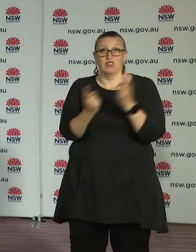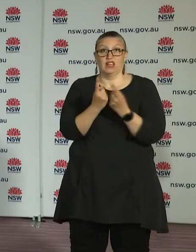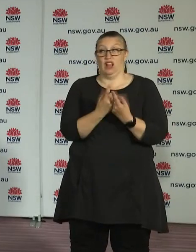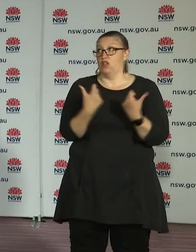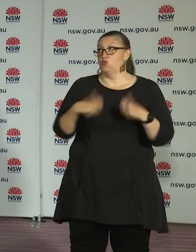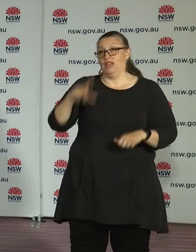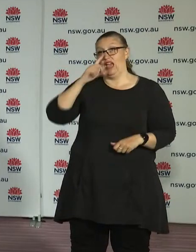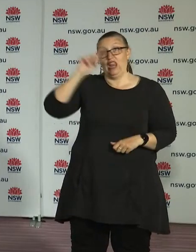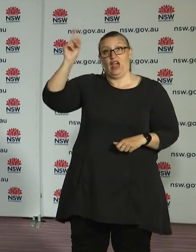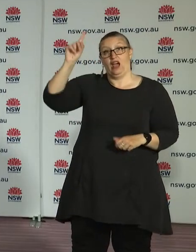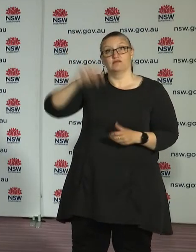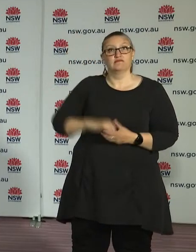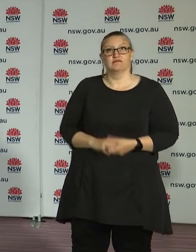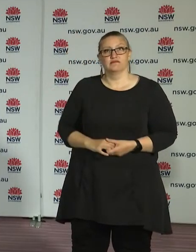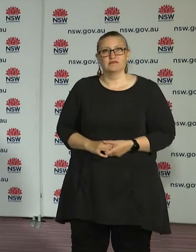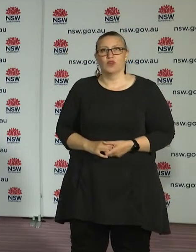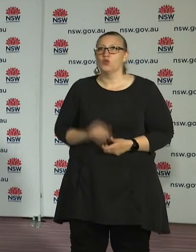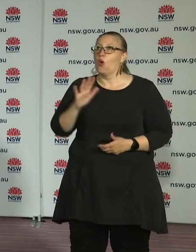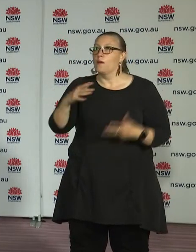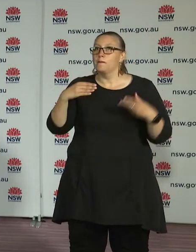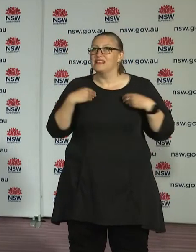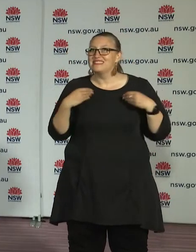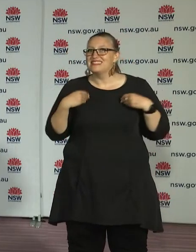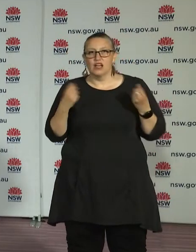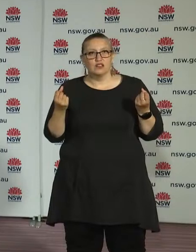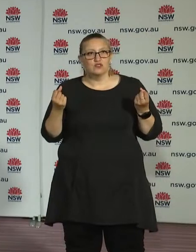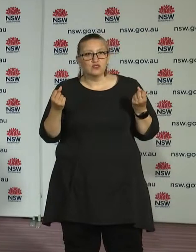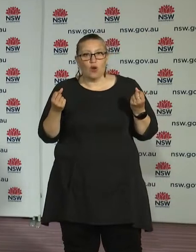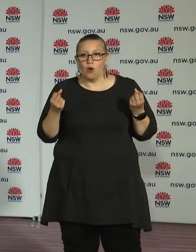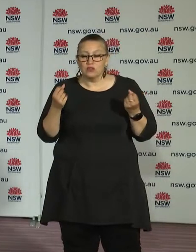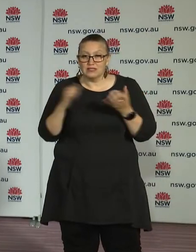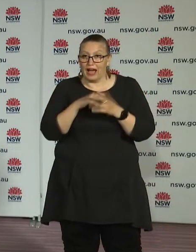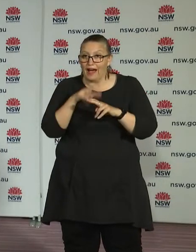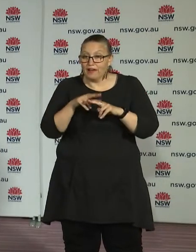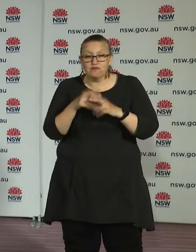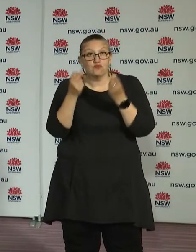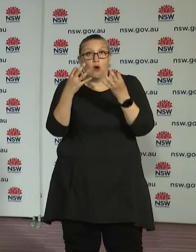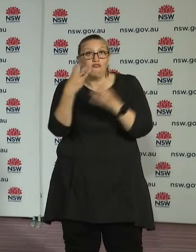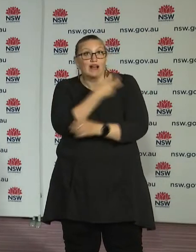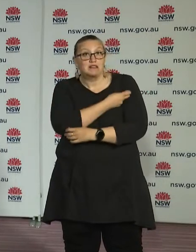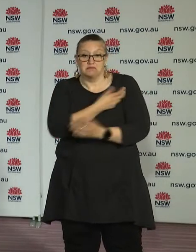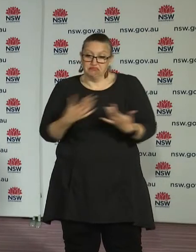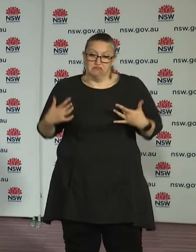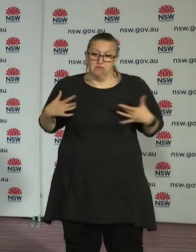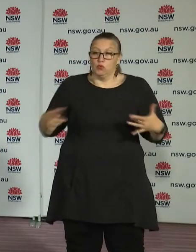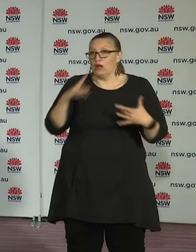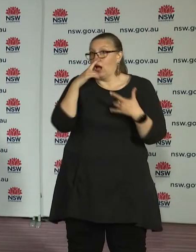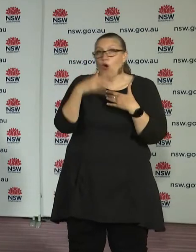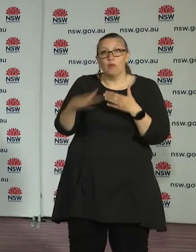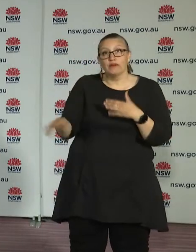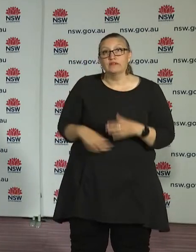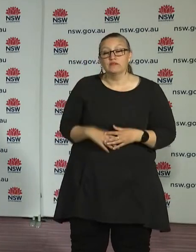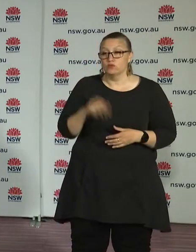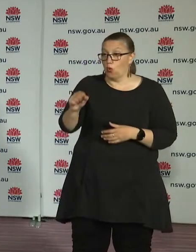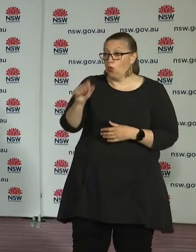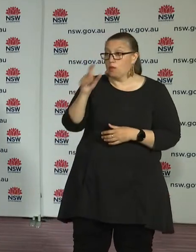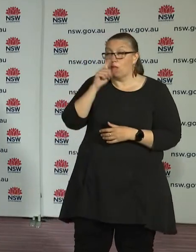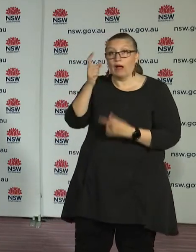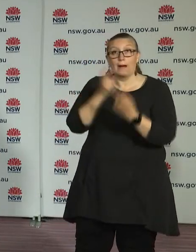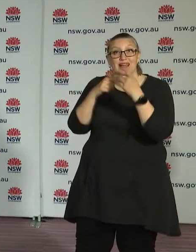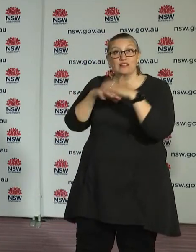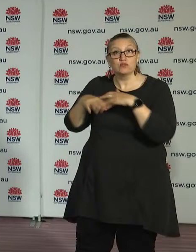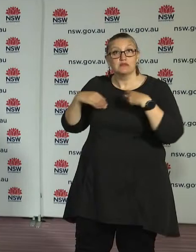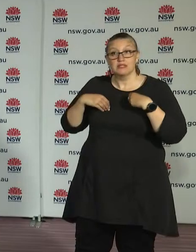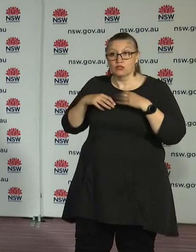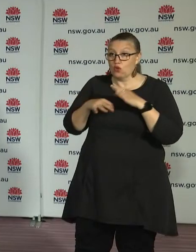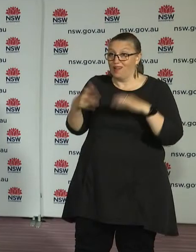business doesn't have employees that are vaccinated, your patrons aren't vaccinated, you won't be able to operate. And so just a warning